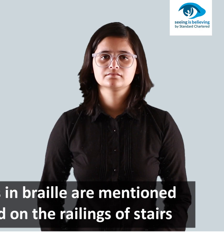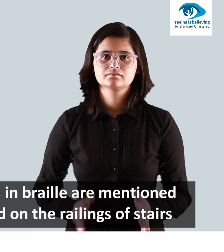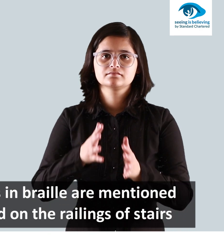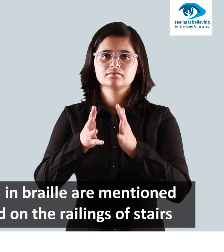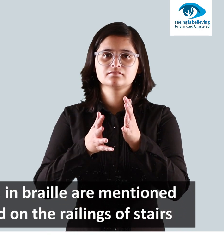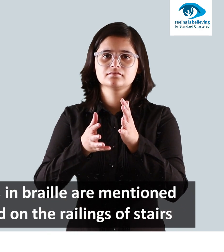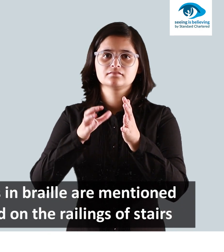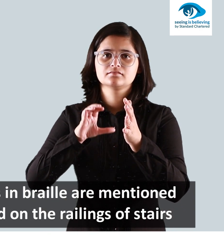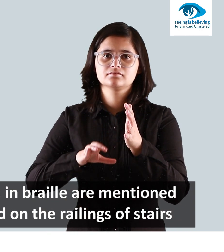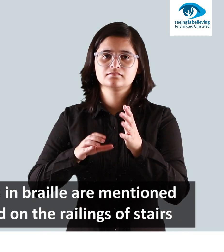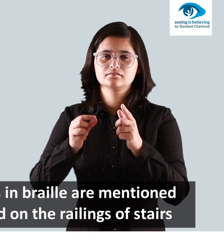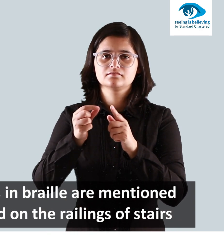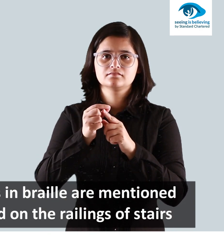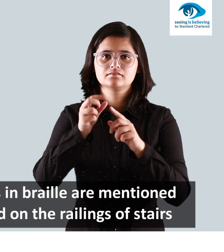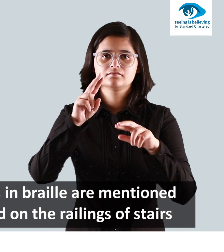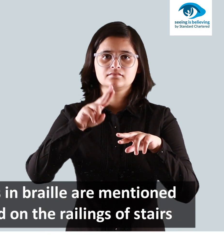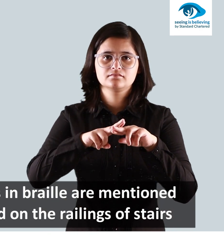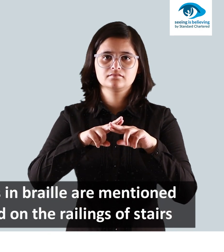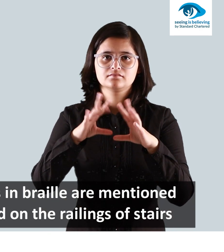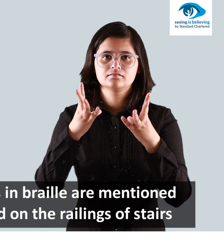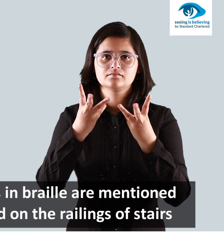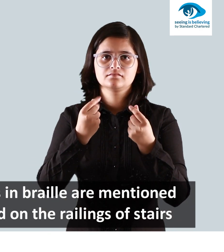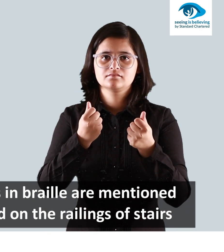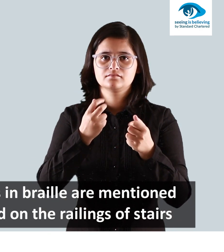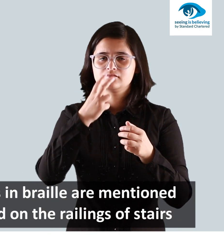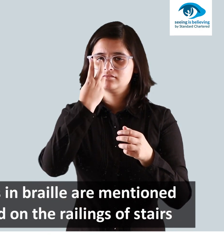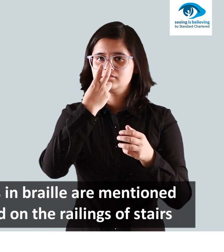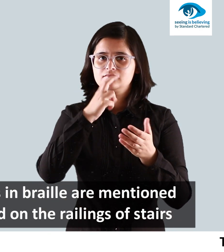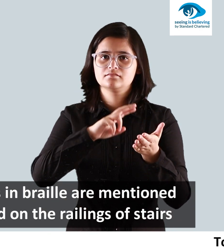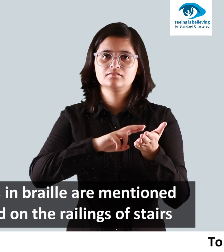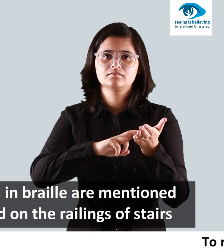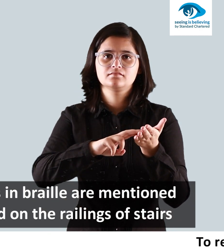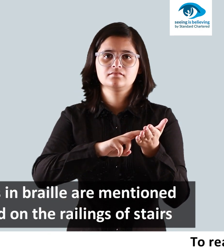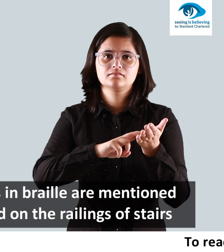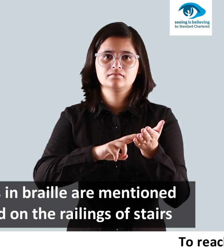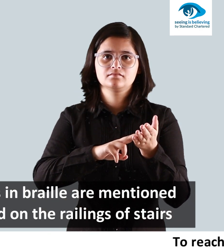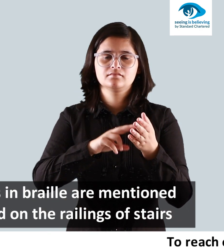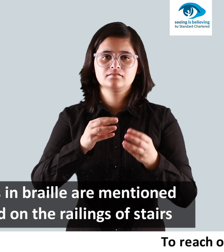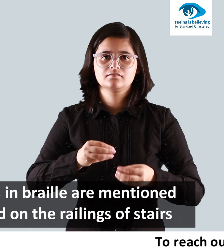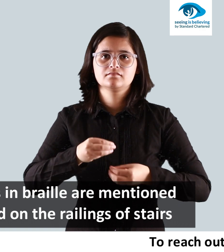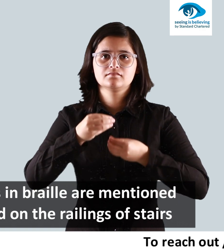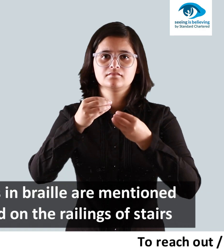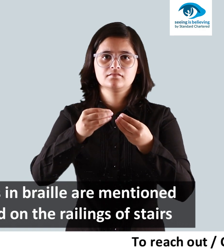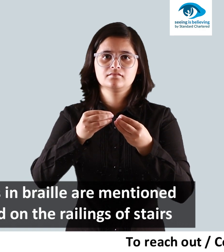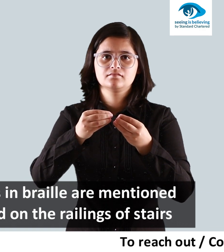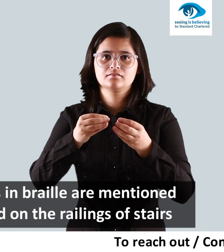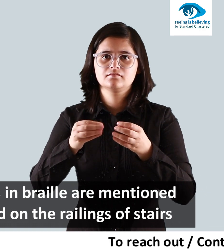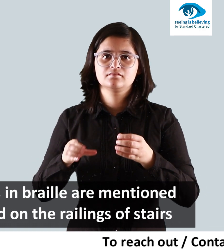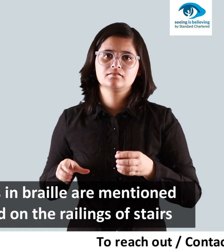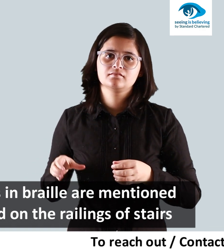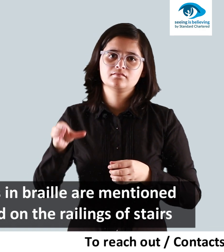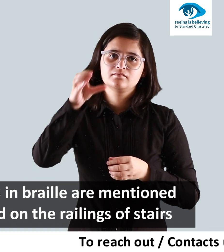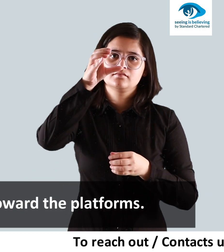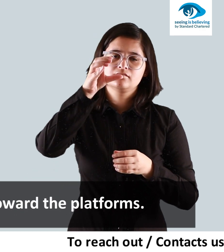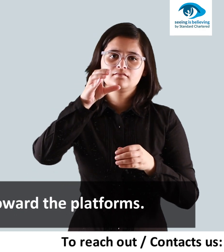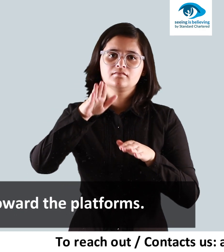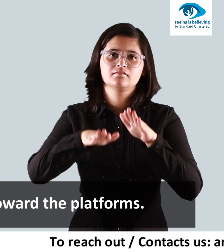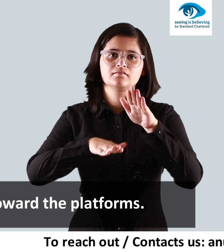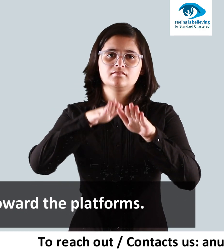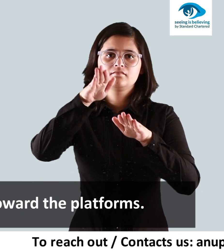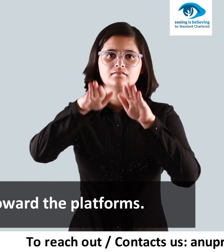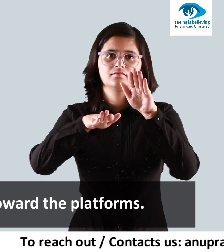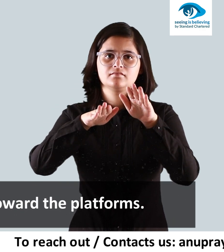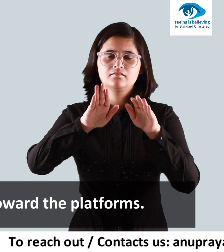Station platform numbers in Braille are mentioned on the indicators installed on the railings of stairs